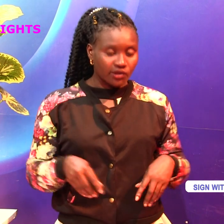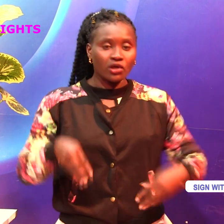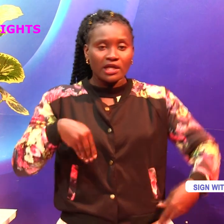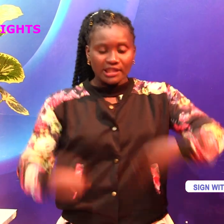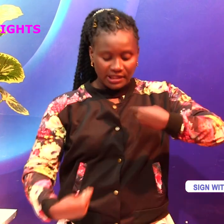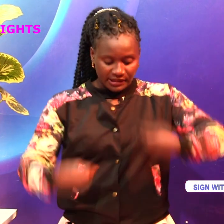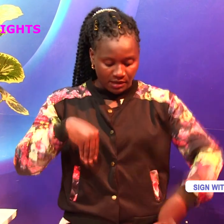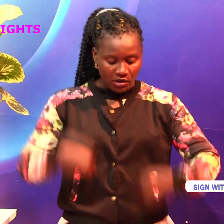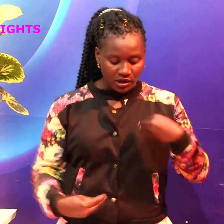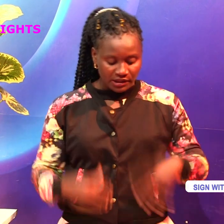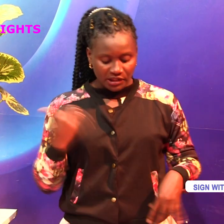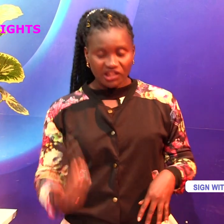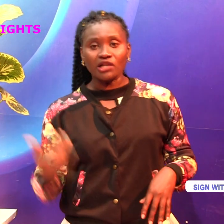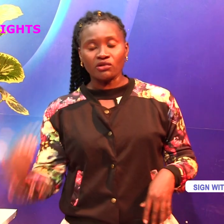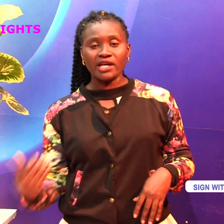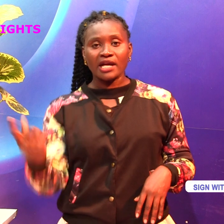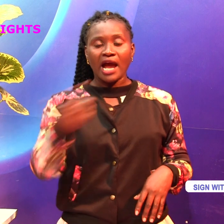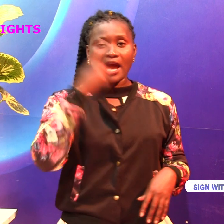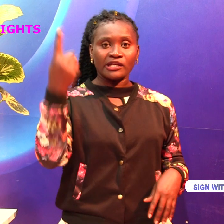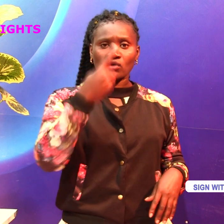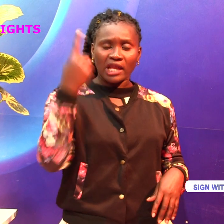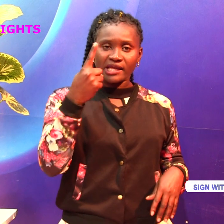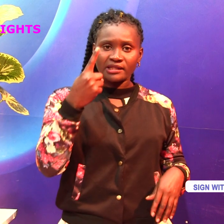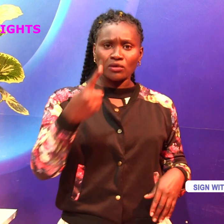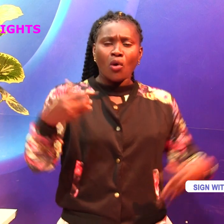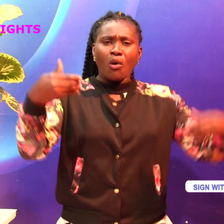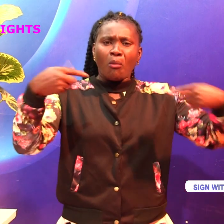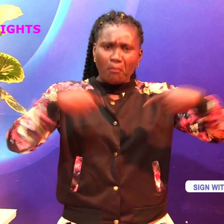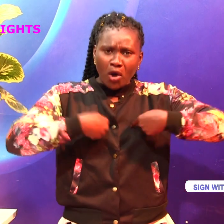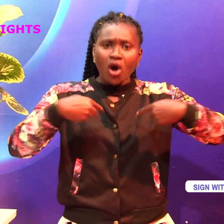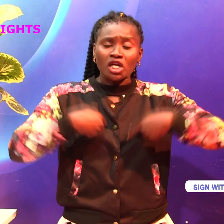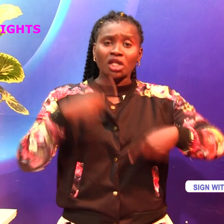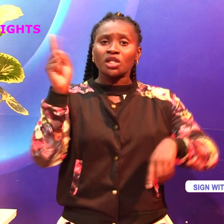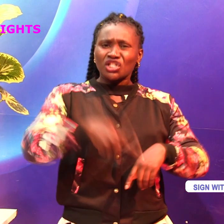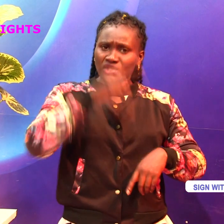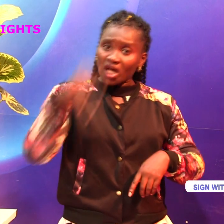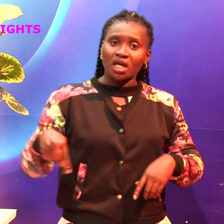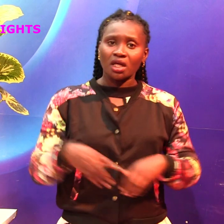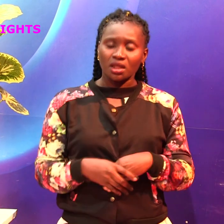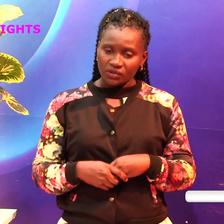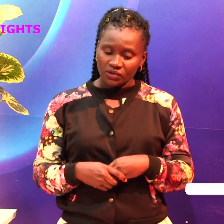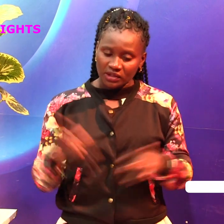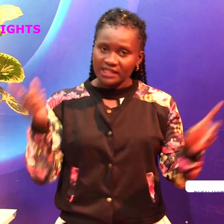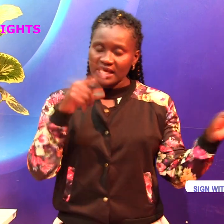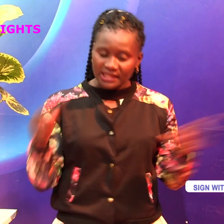So disabled children isolate, mock, wrong. So the sign